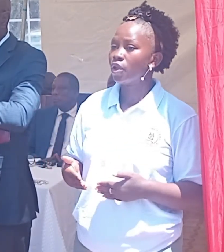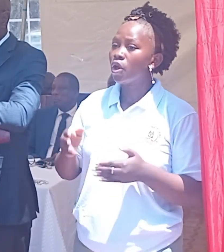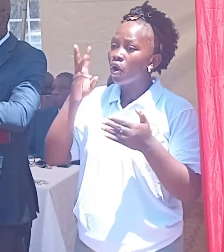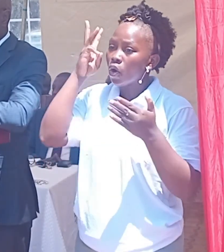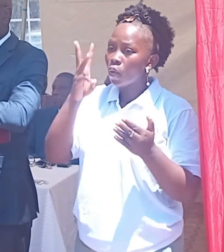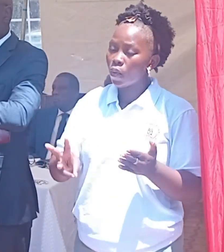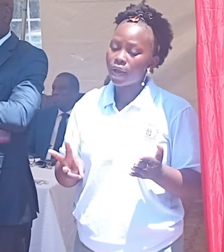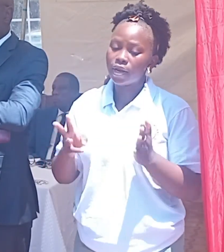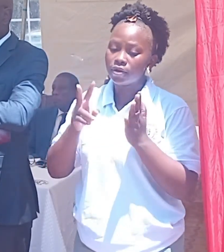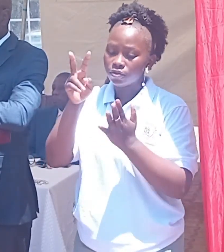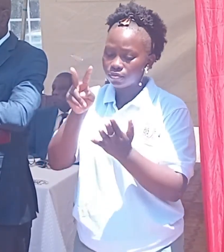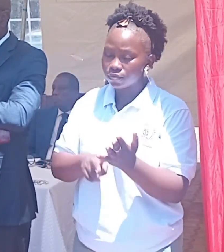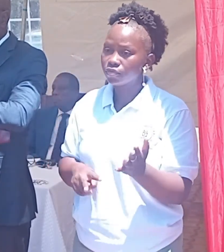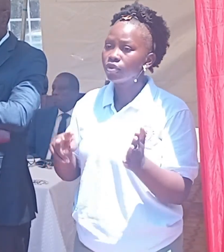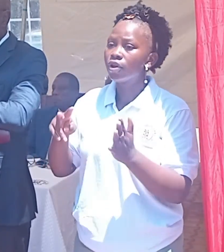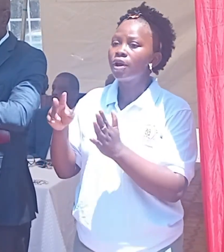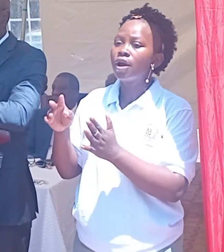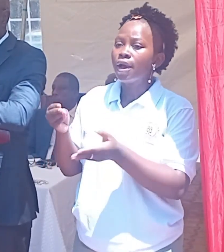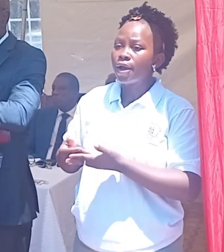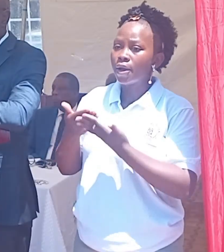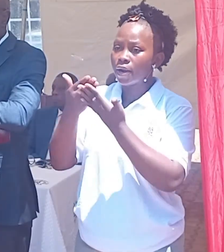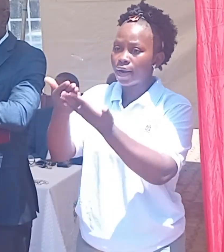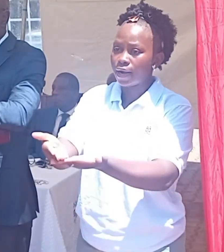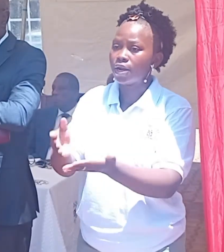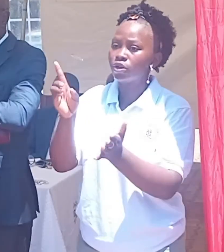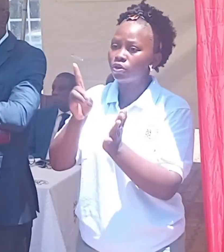the following documents to the returning officer.